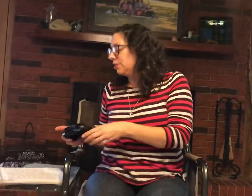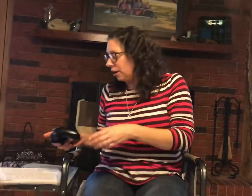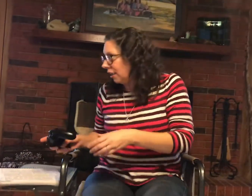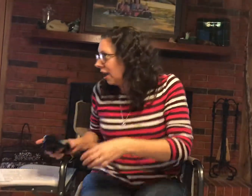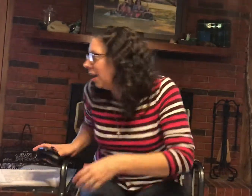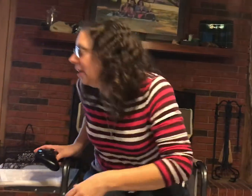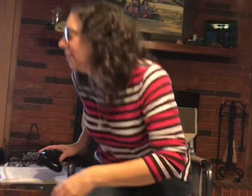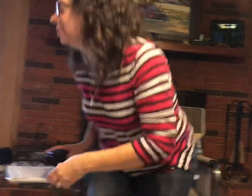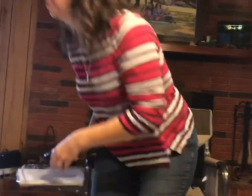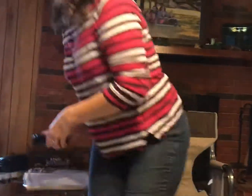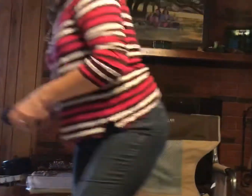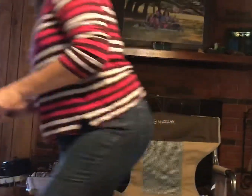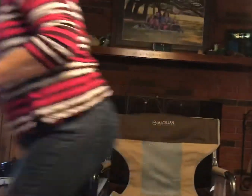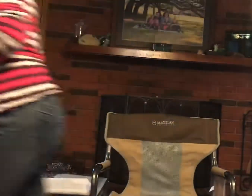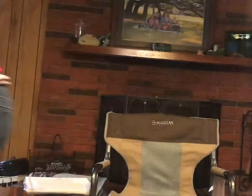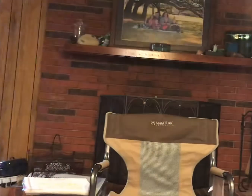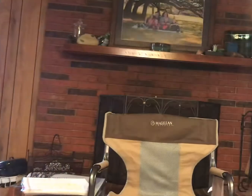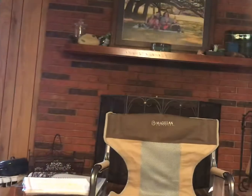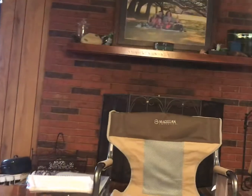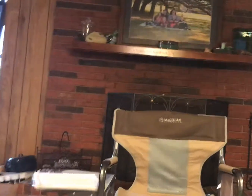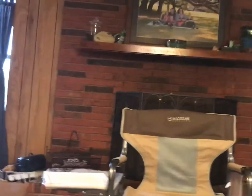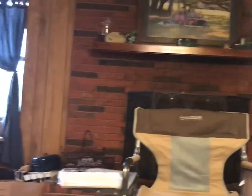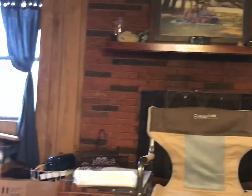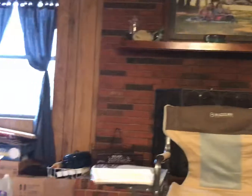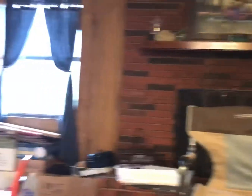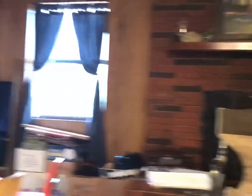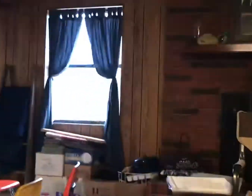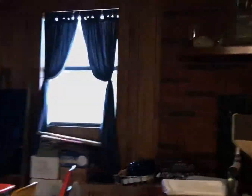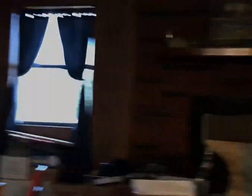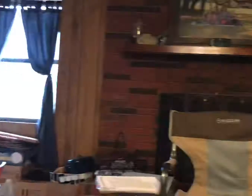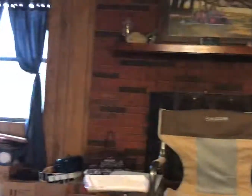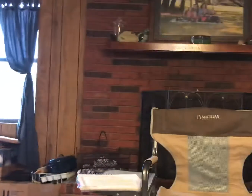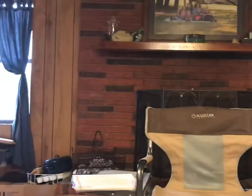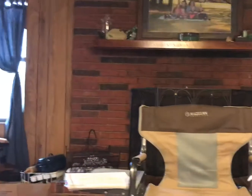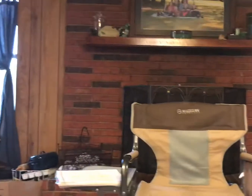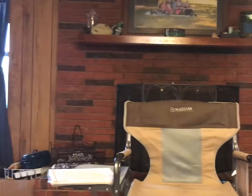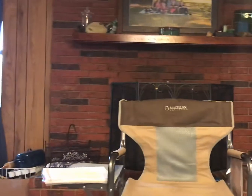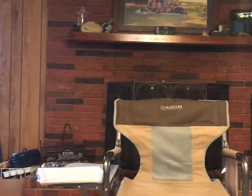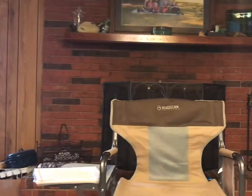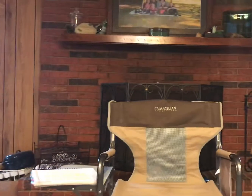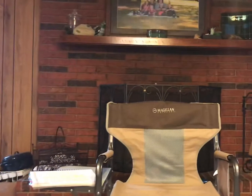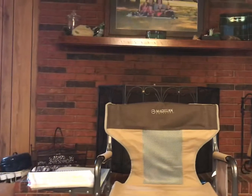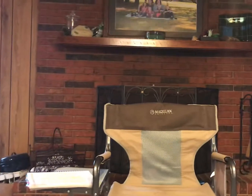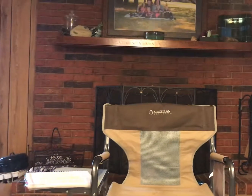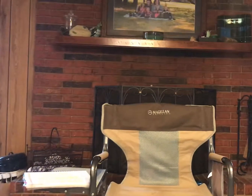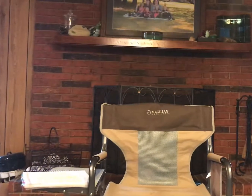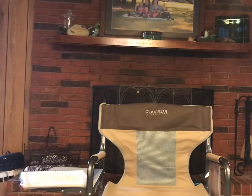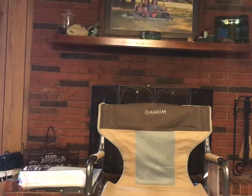sorry. Let me turn it up. You don't have to video me turning it